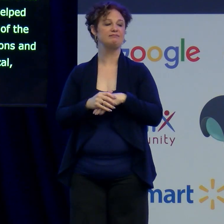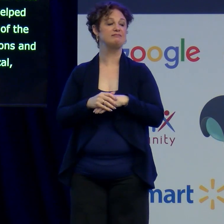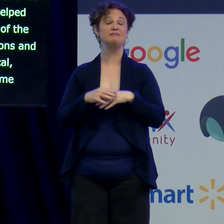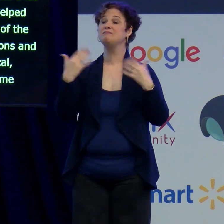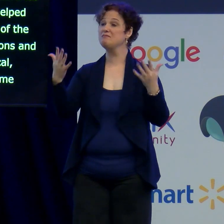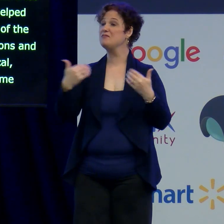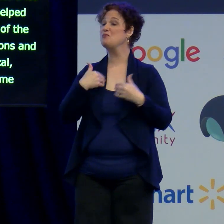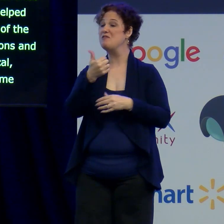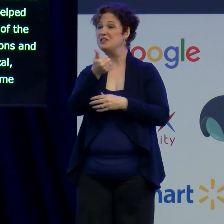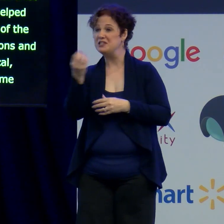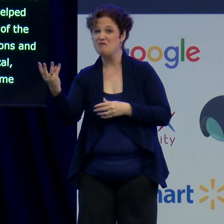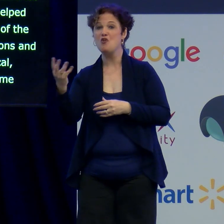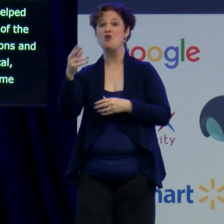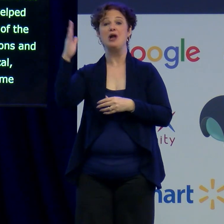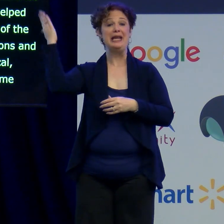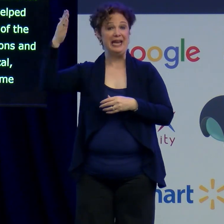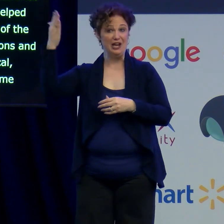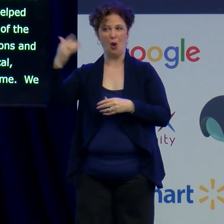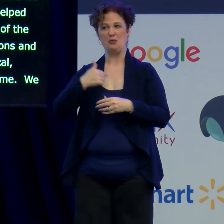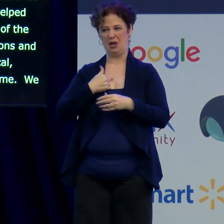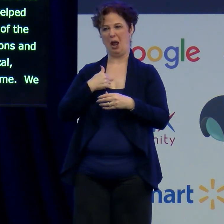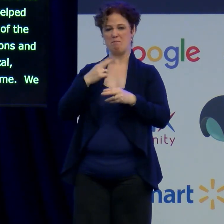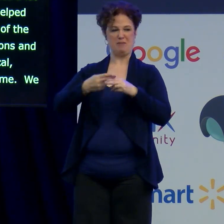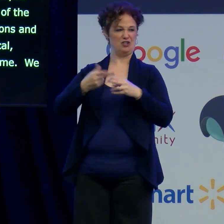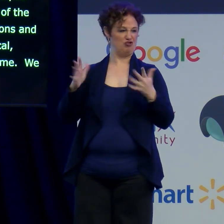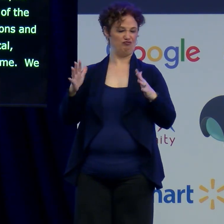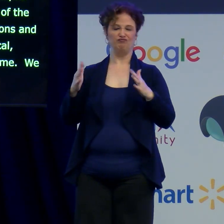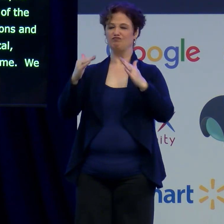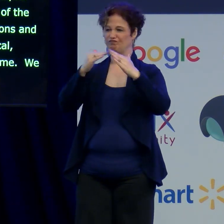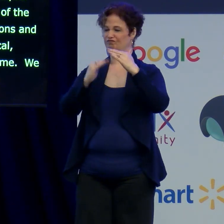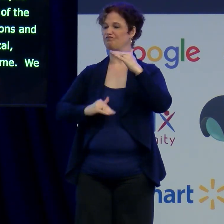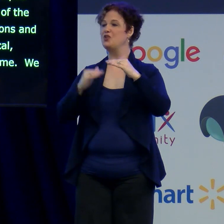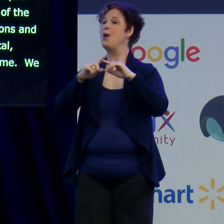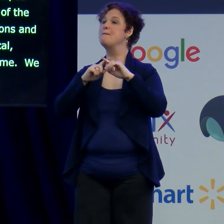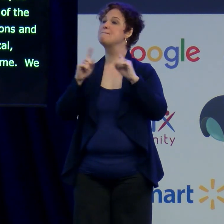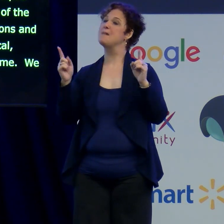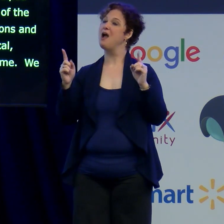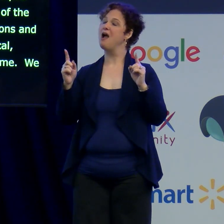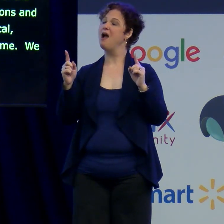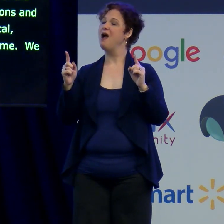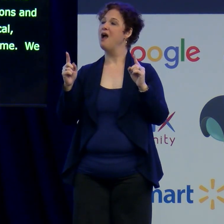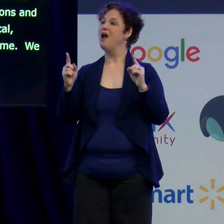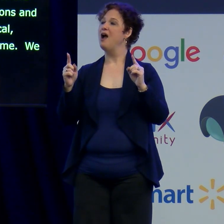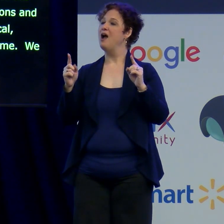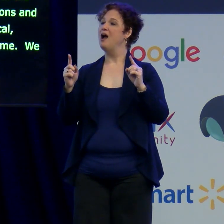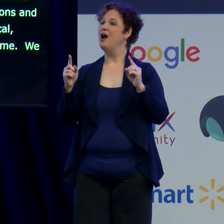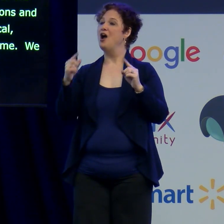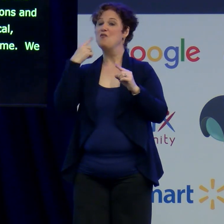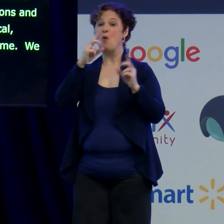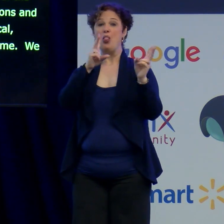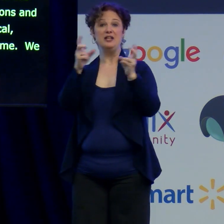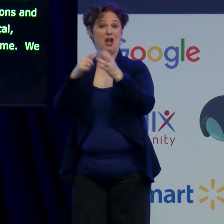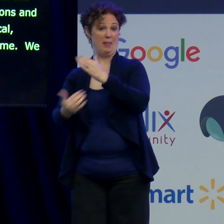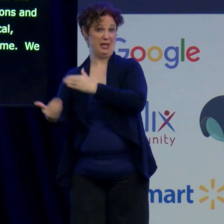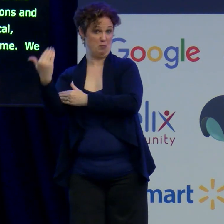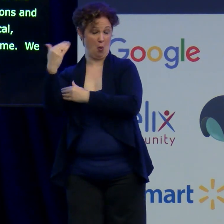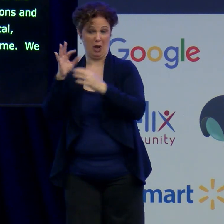So we'll have several keynotes, as was mentioned earlier. But to dive into the topic this